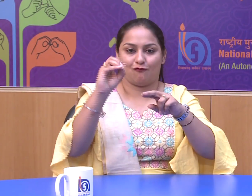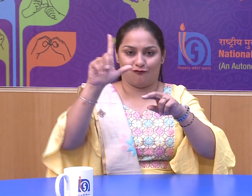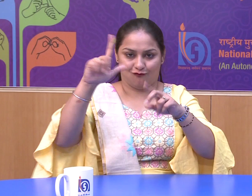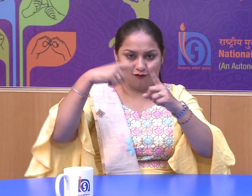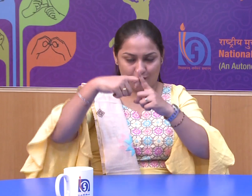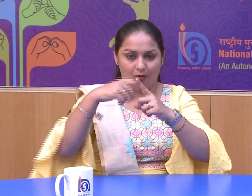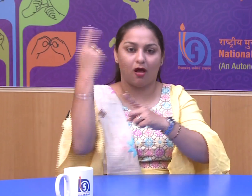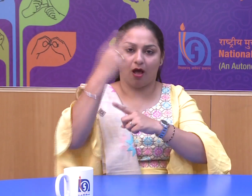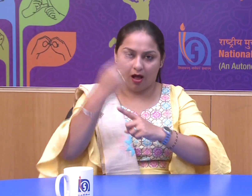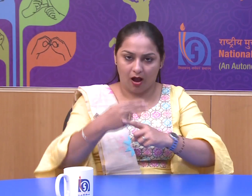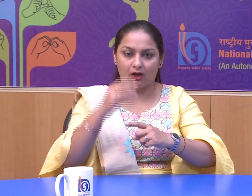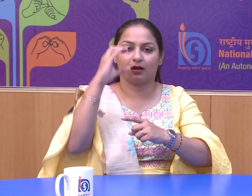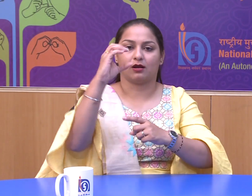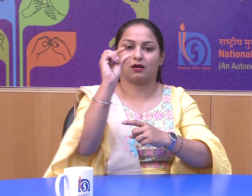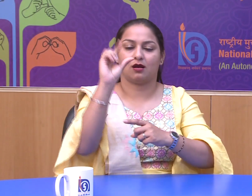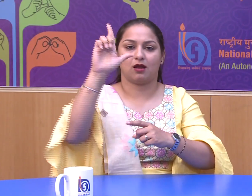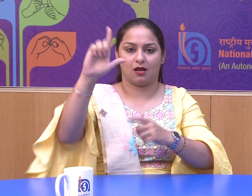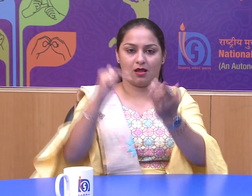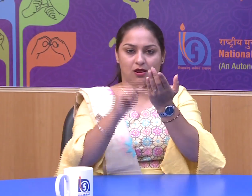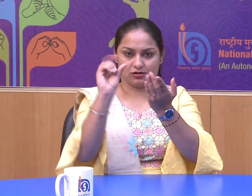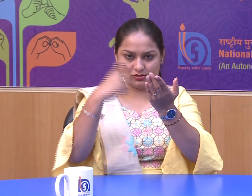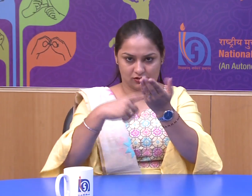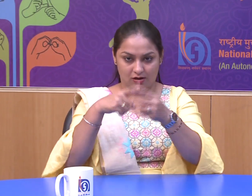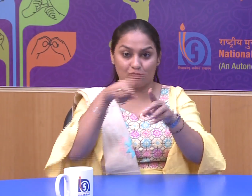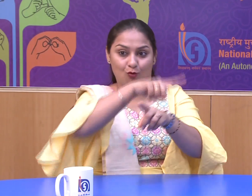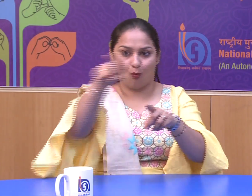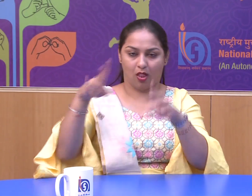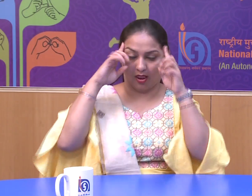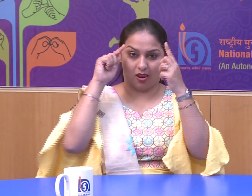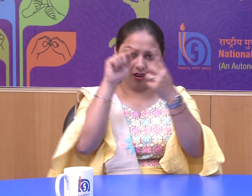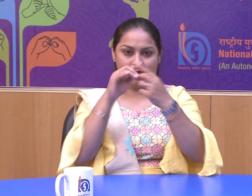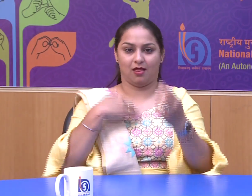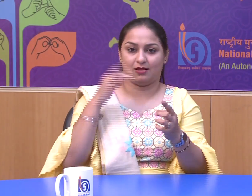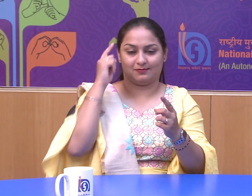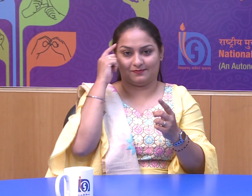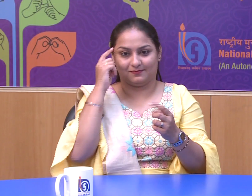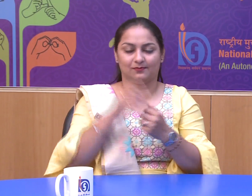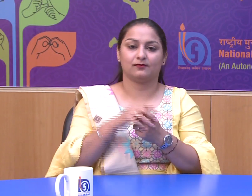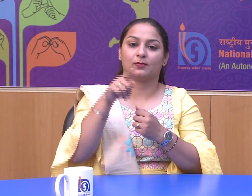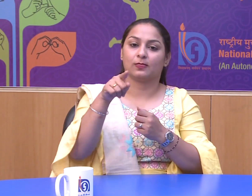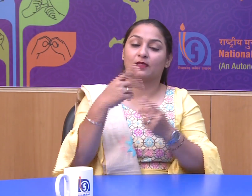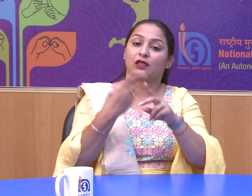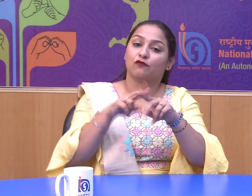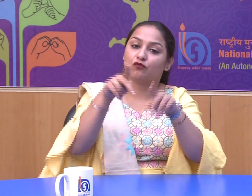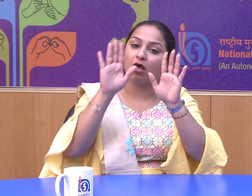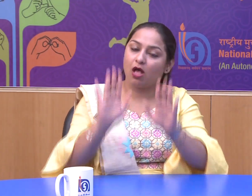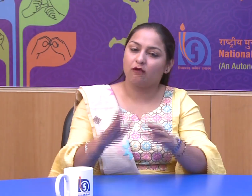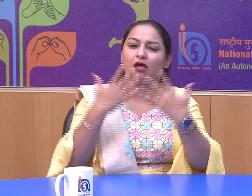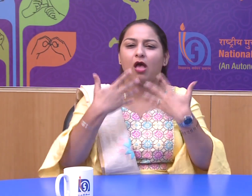I hope you enjoyed learning this topic. If you have any